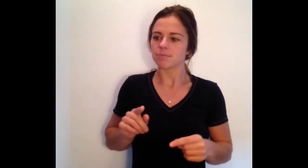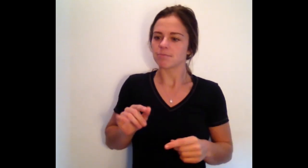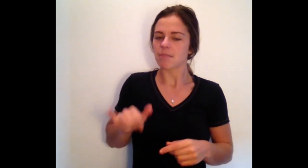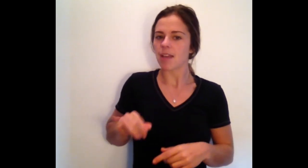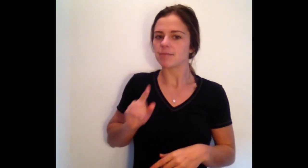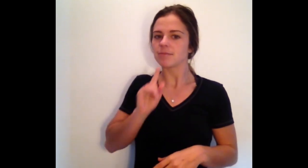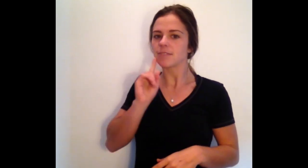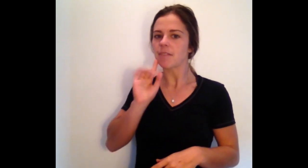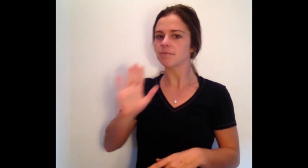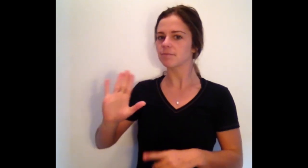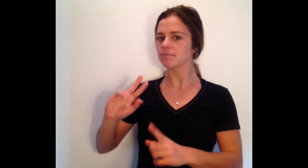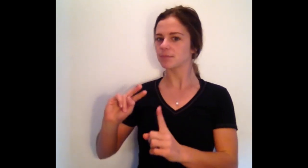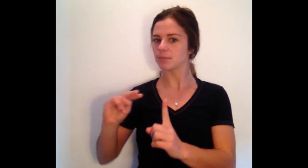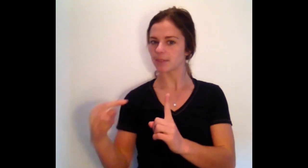deaf perspective.